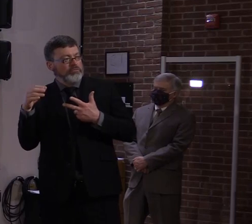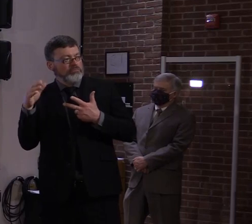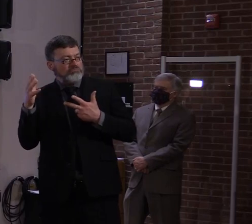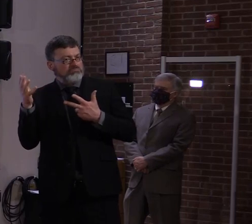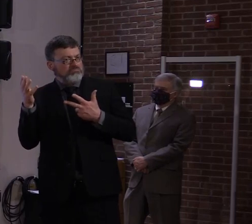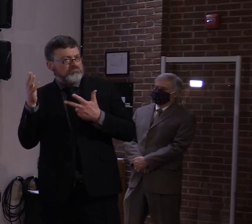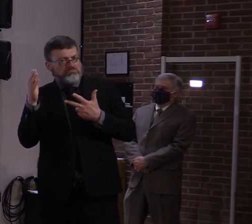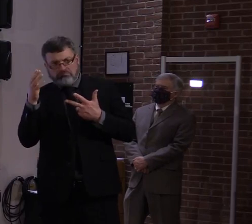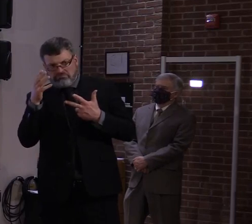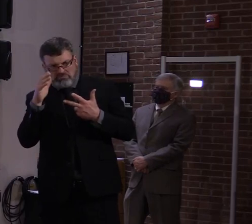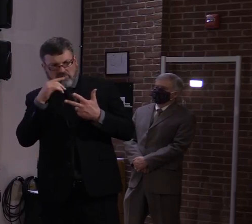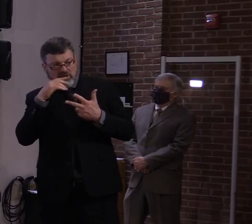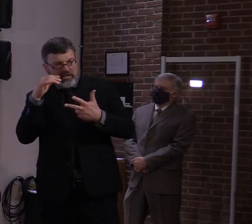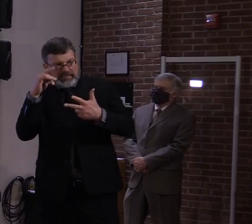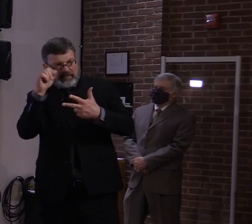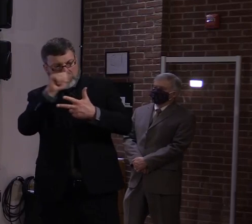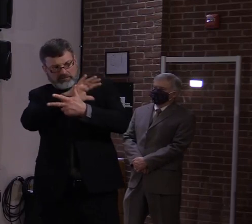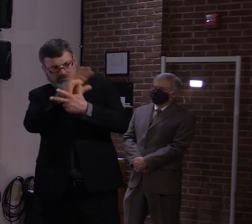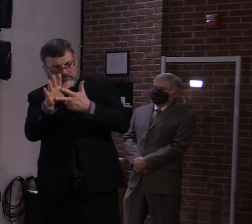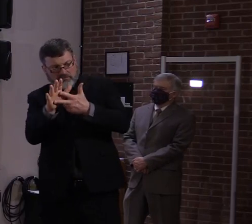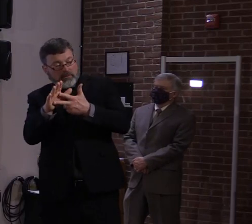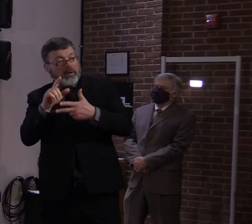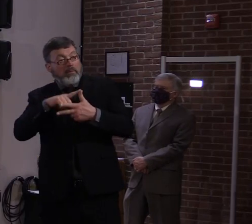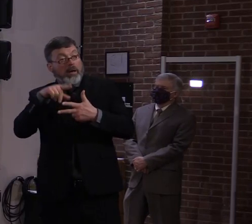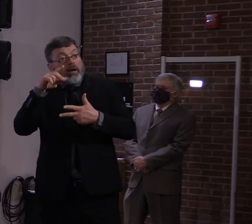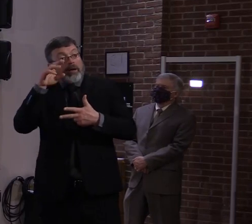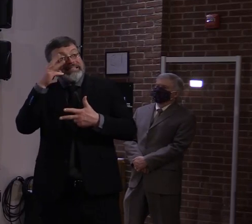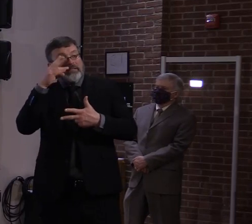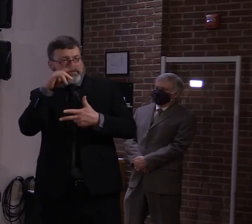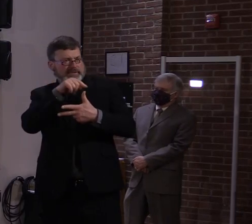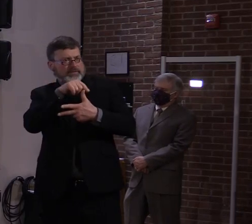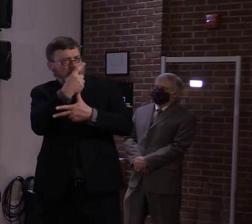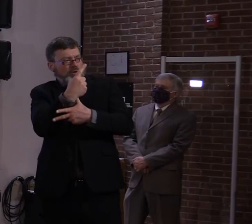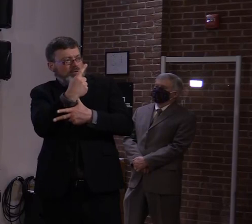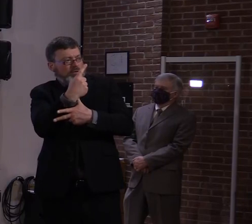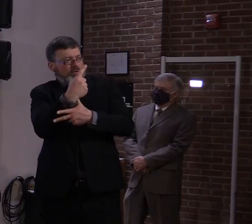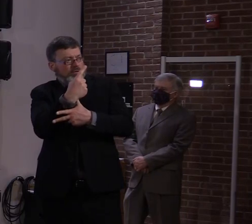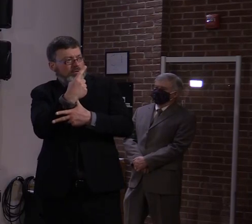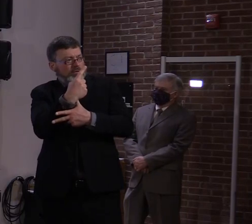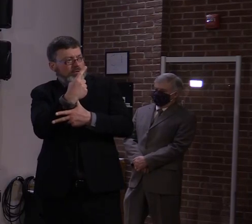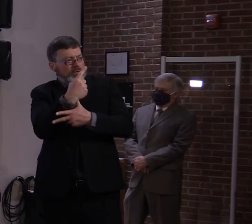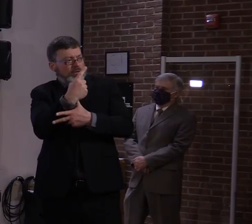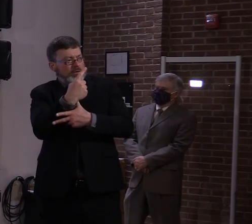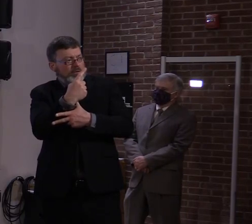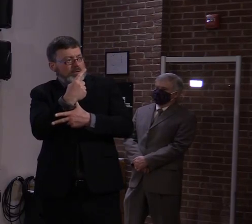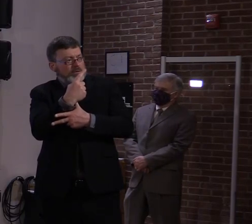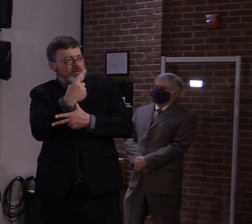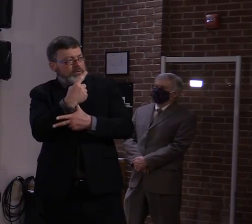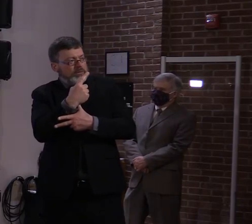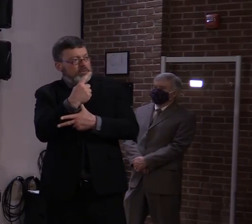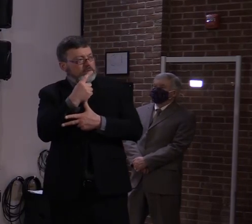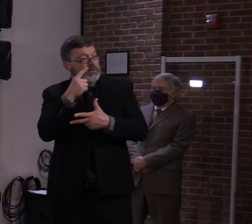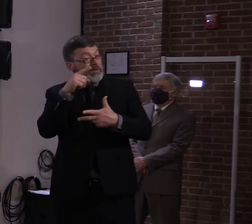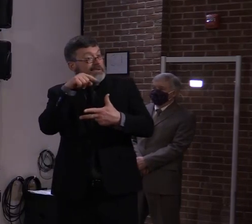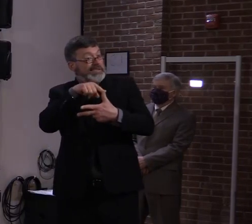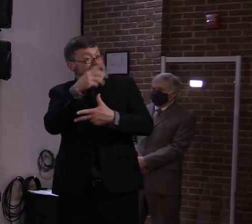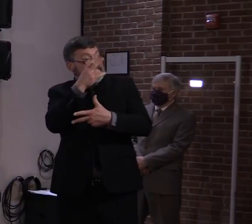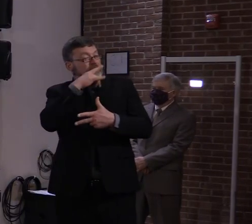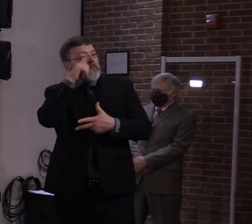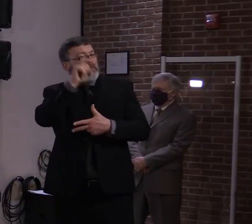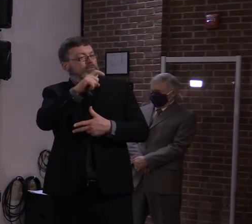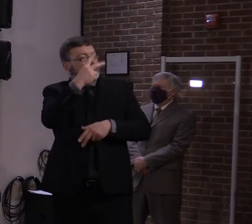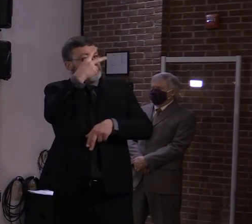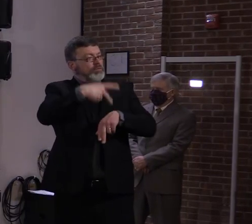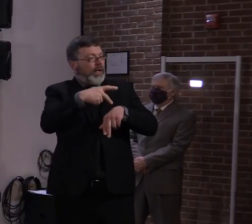olds. So they have to go through that two dose process. So that may be why, I might ask Dr.